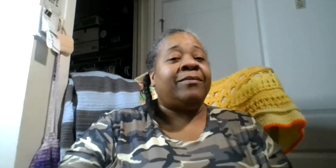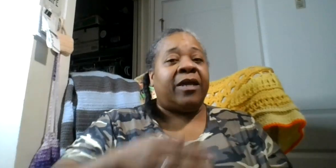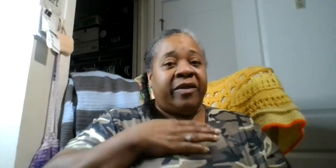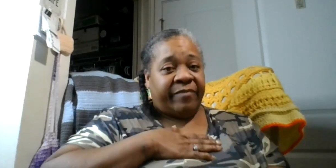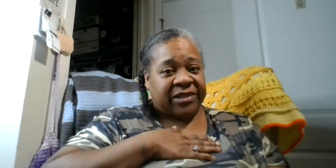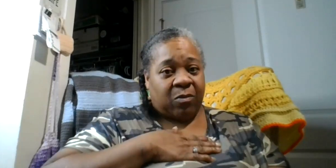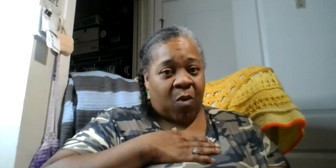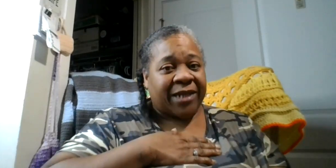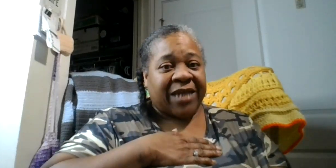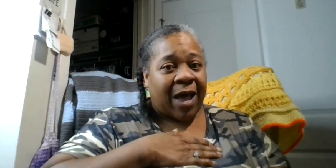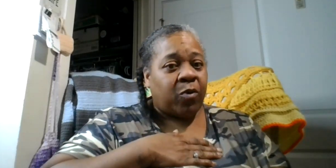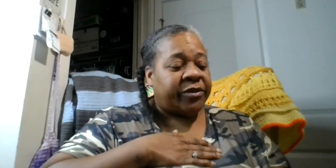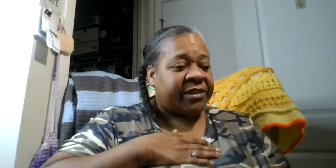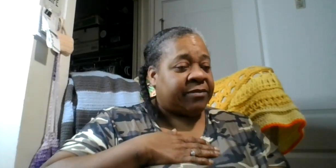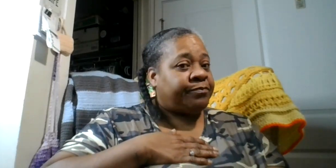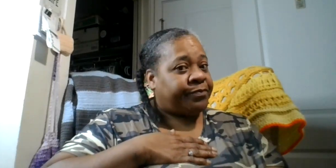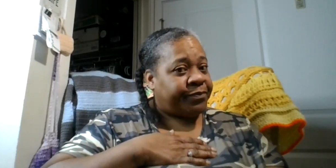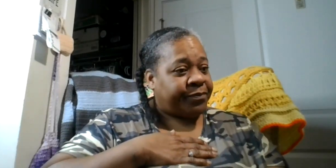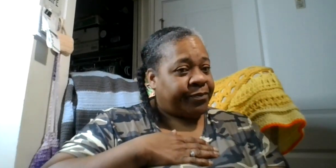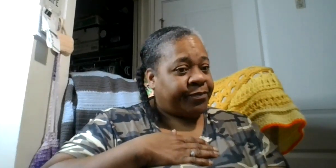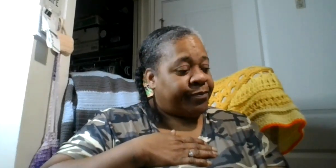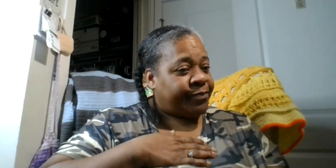That'll give me some watch hours.